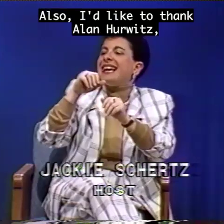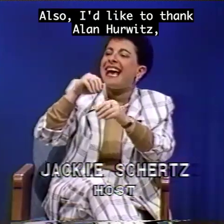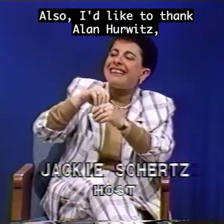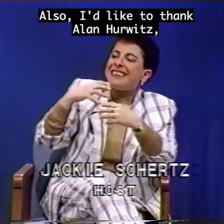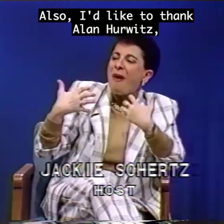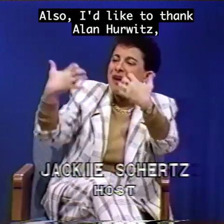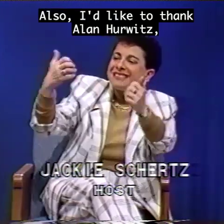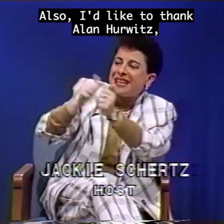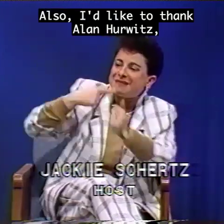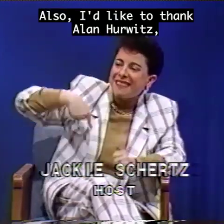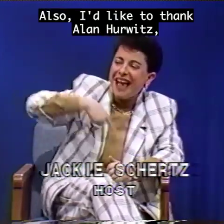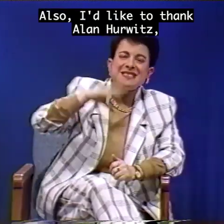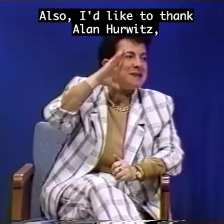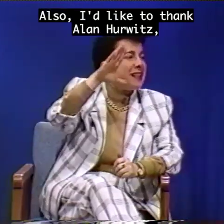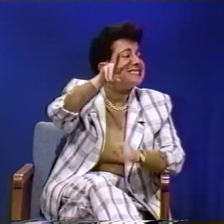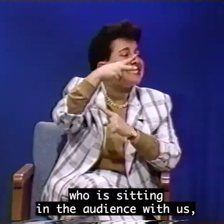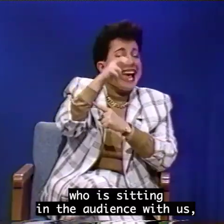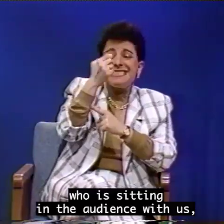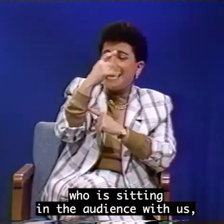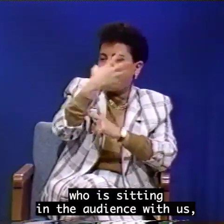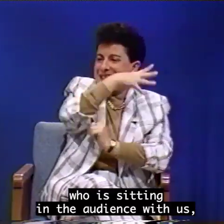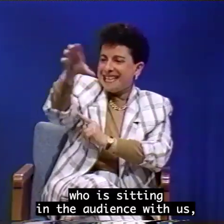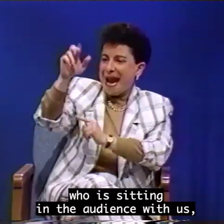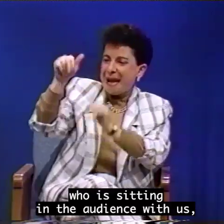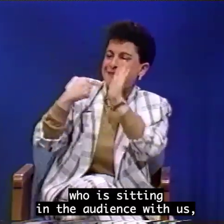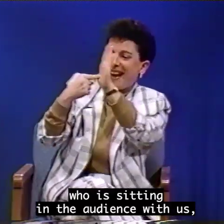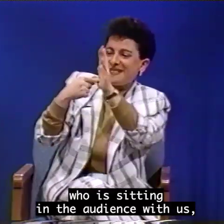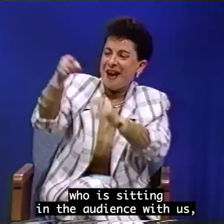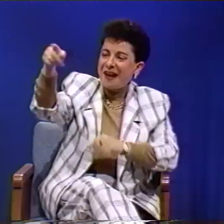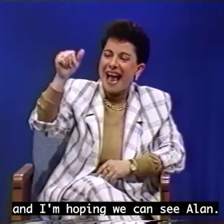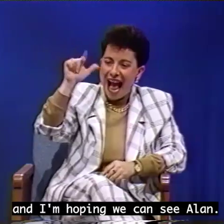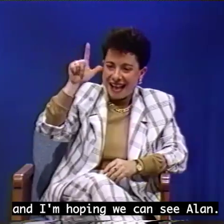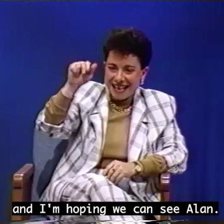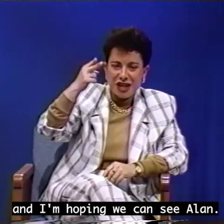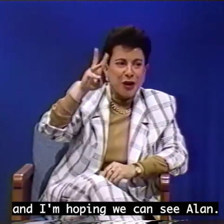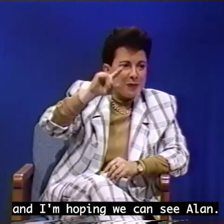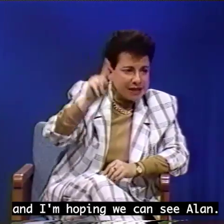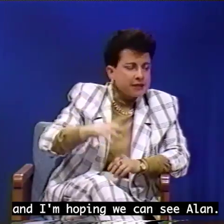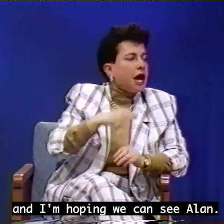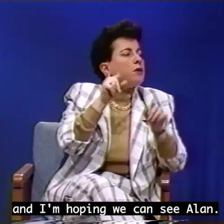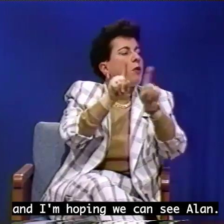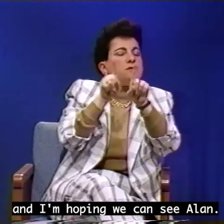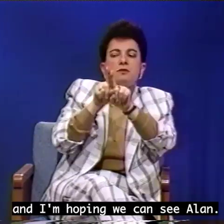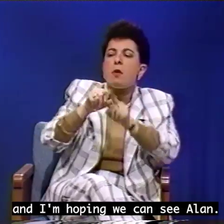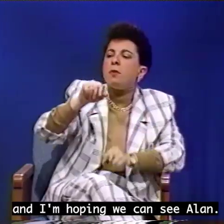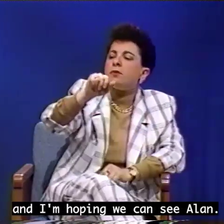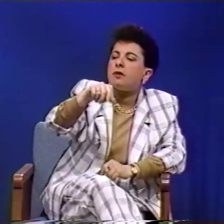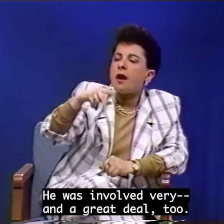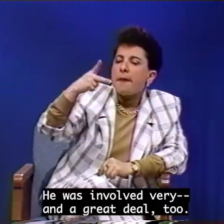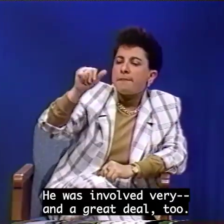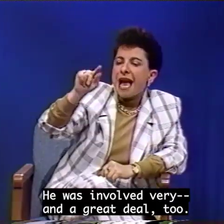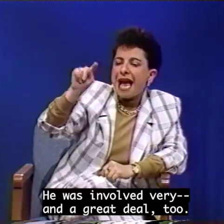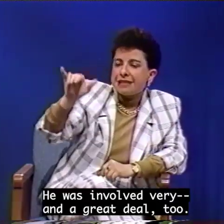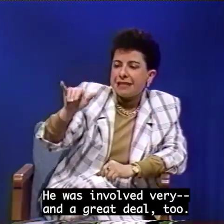Also, I'd like to thank Alan Hurwitz, who is sitting in the audience with us, and I'm hoping we can see Alan. He was